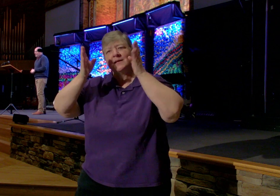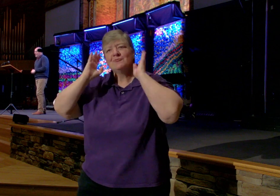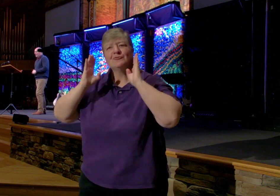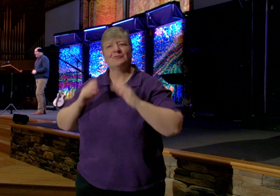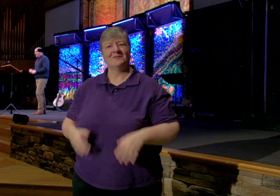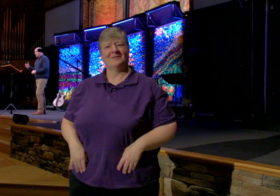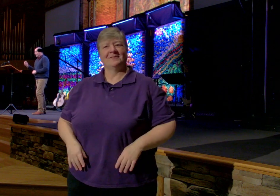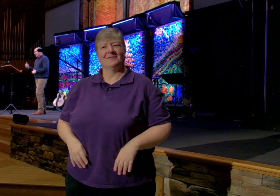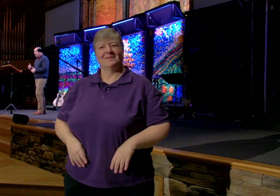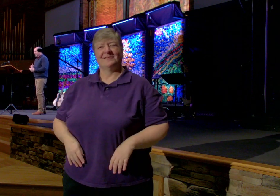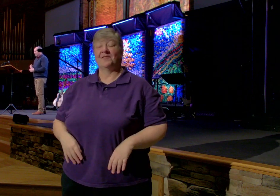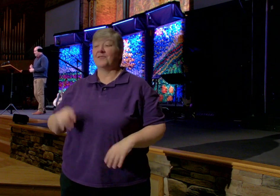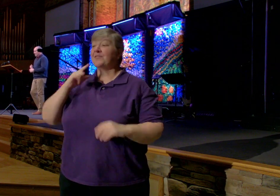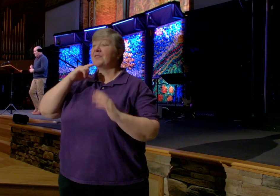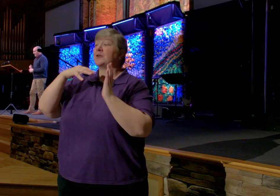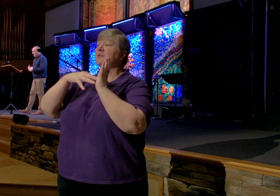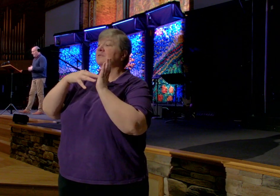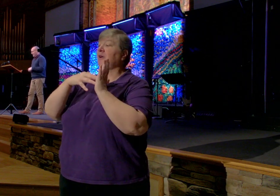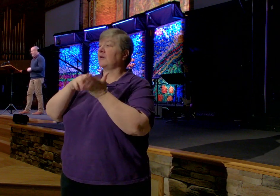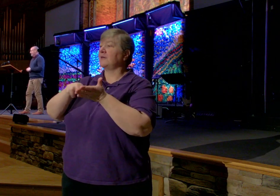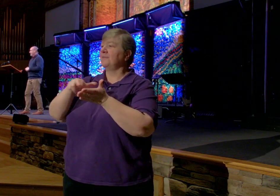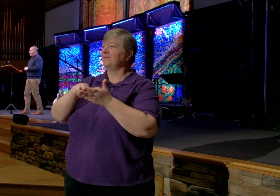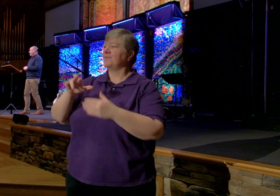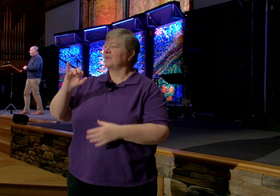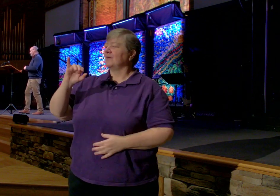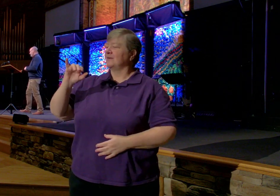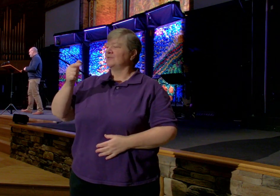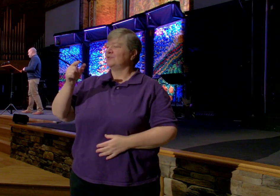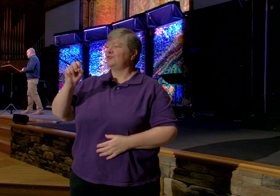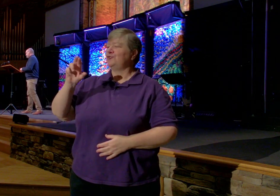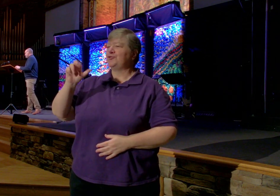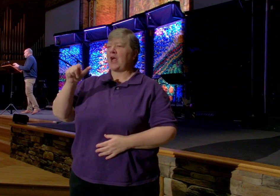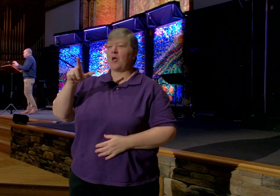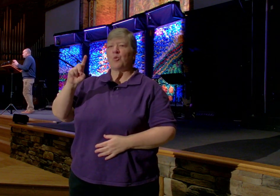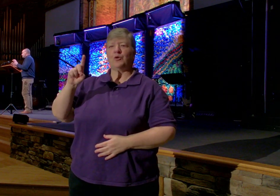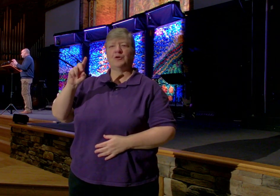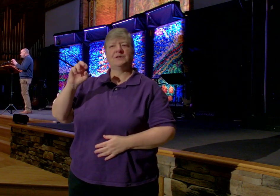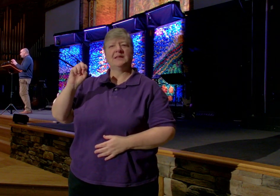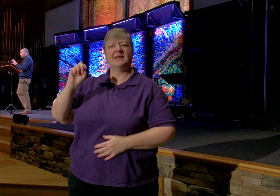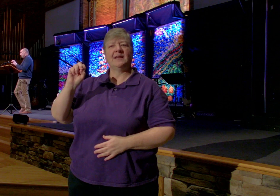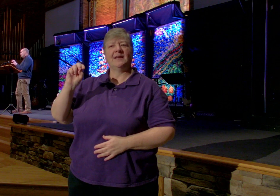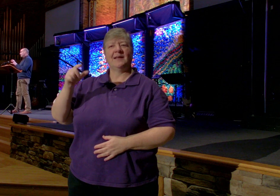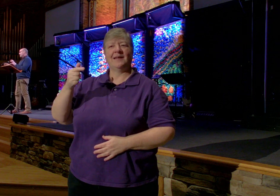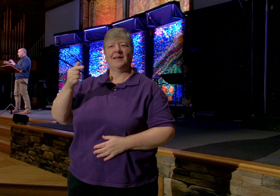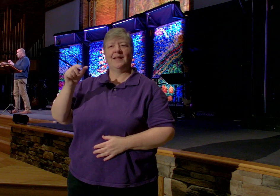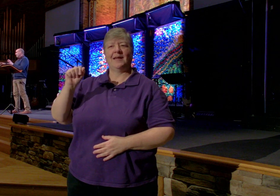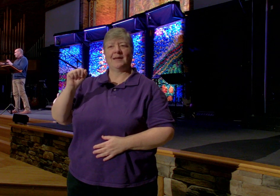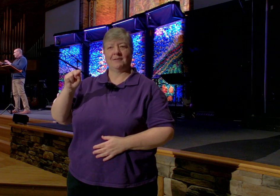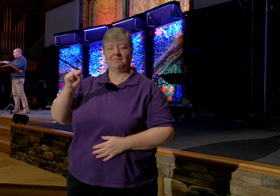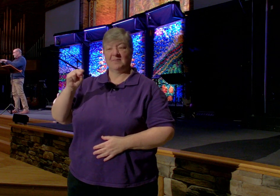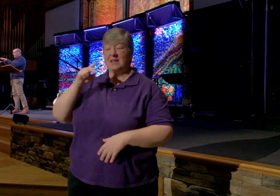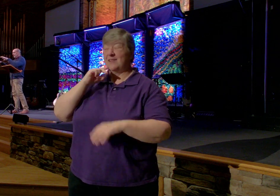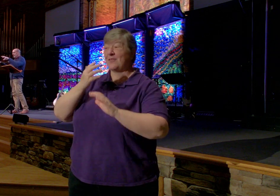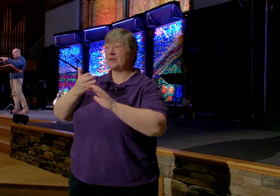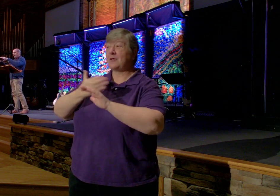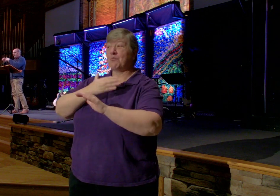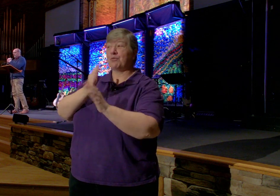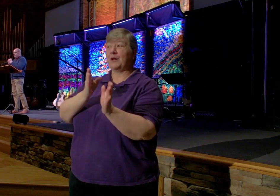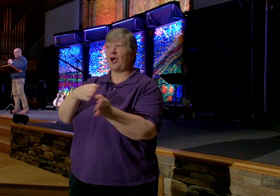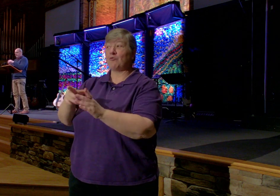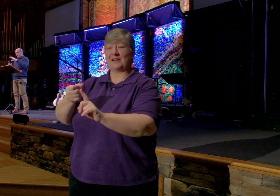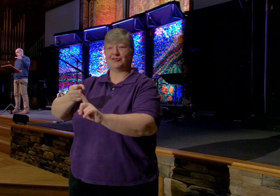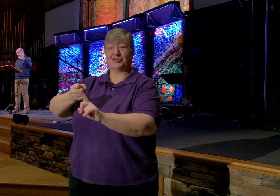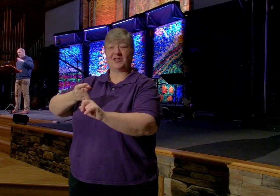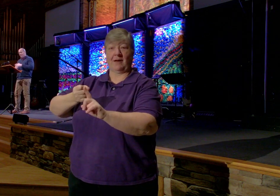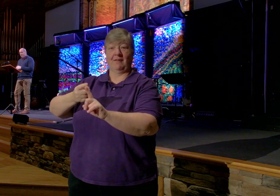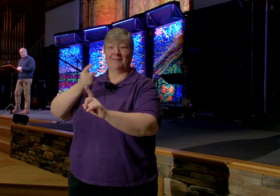pay attention to us. There was a study done by Gerald Egan, and the way they did this, there was a prearranged signal in